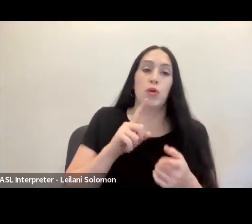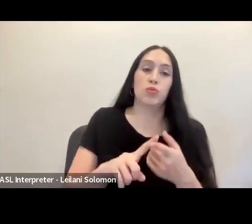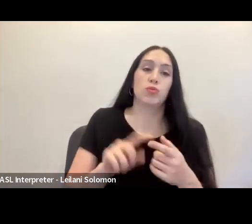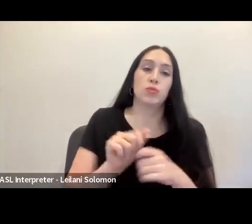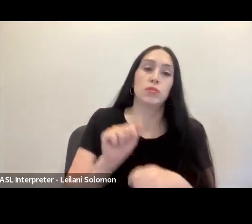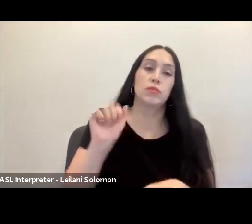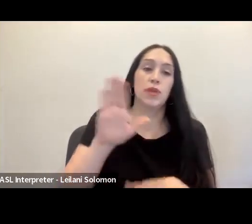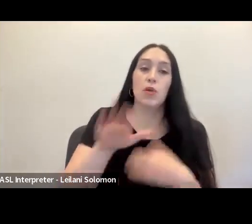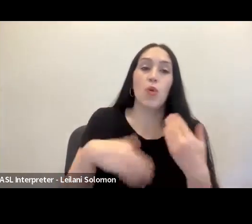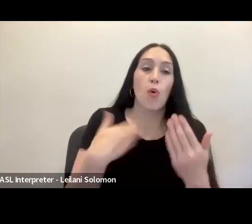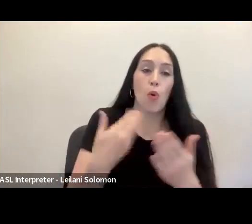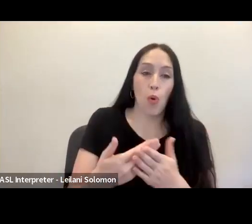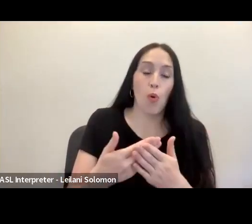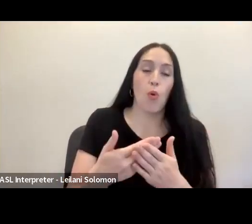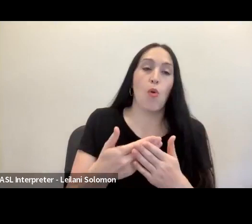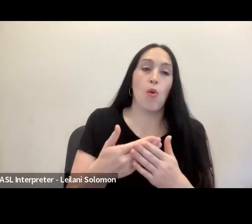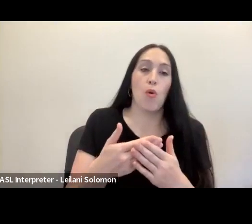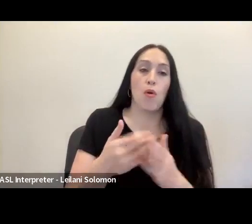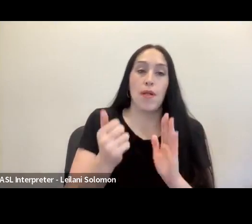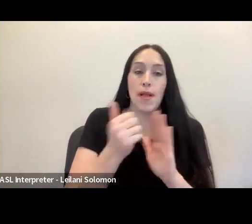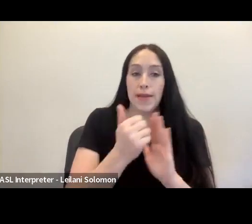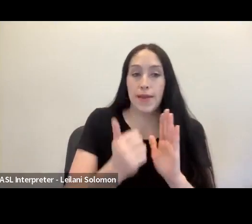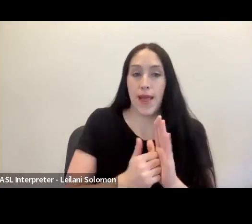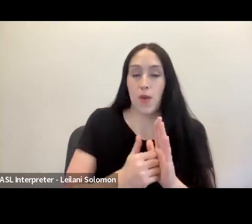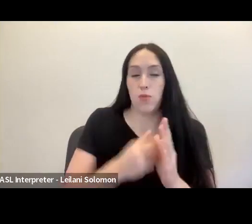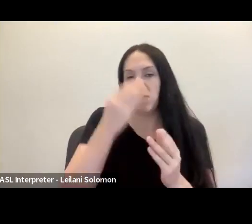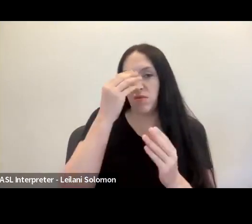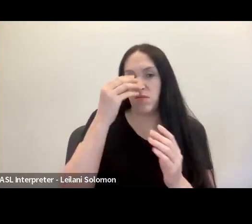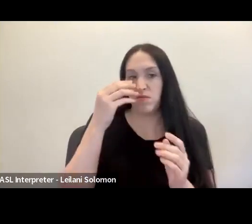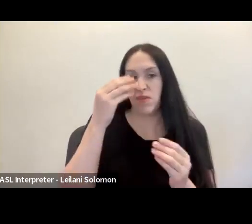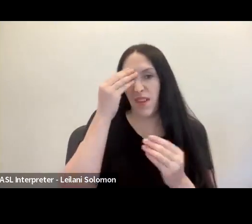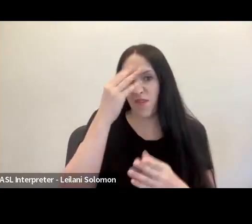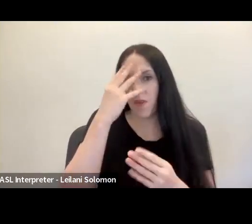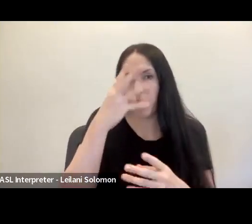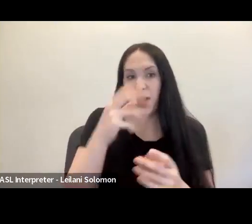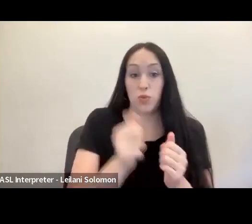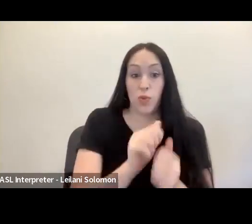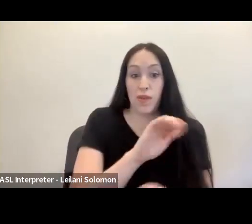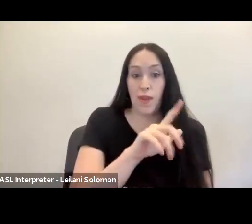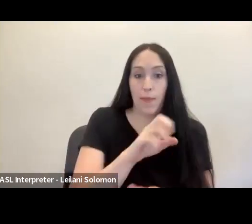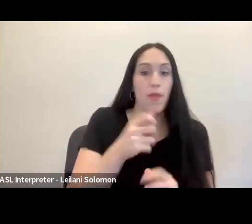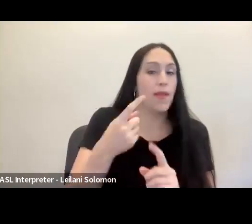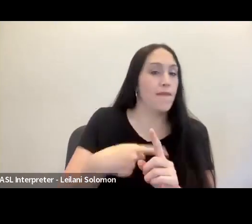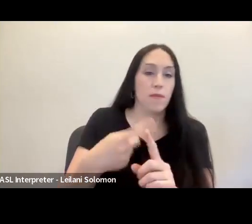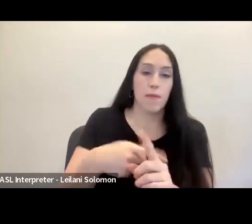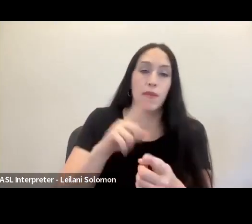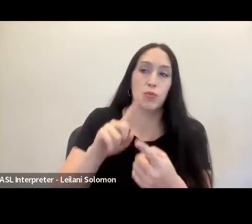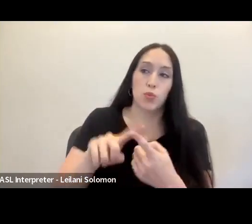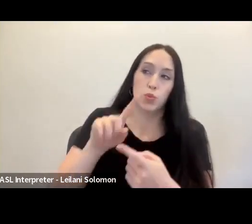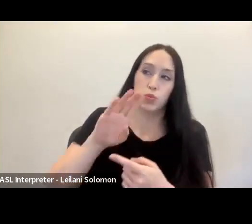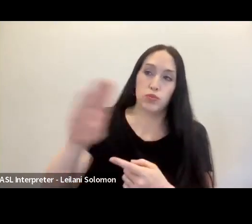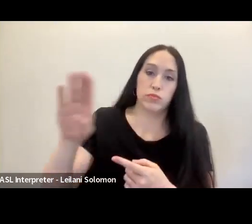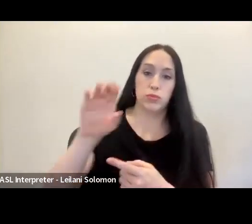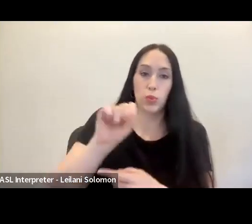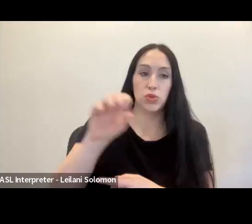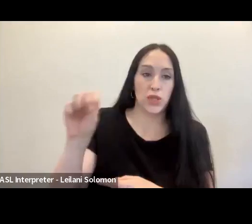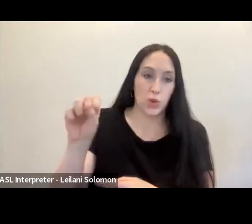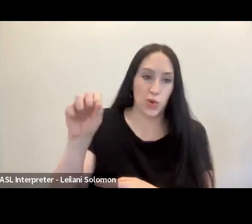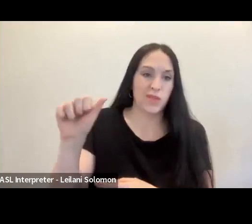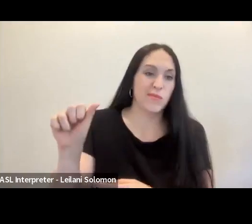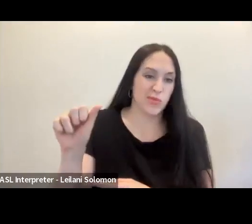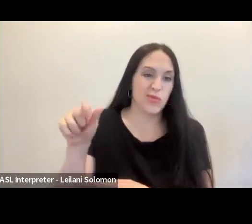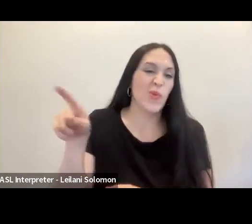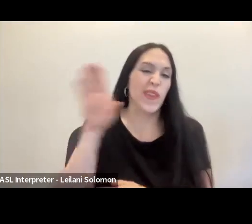account information monthly to the Social Security Administration. So they're going to know one way or the other, but they shouldn't count it